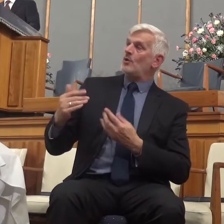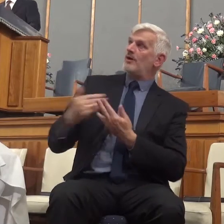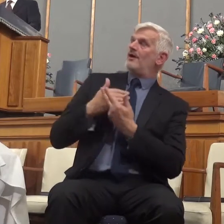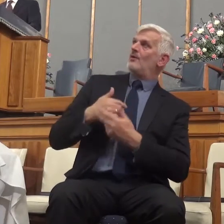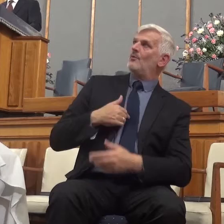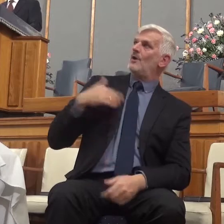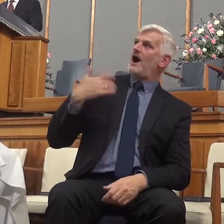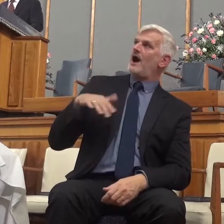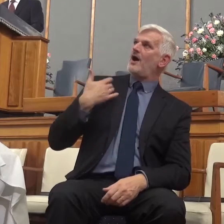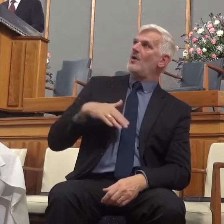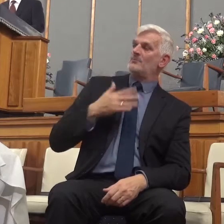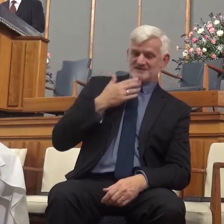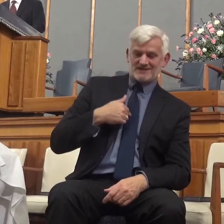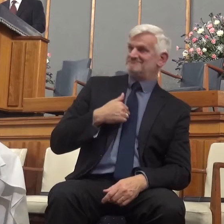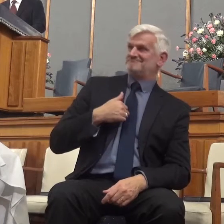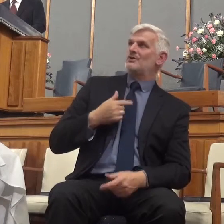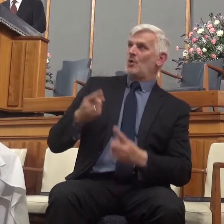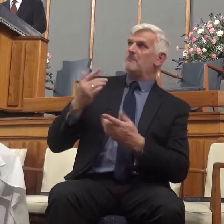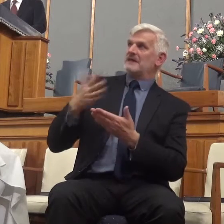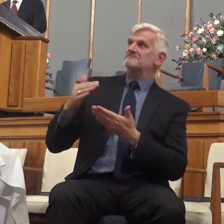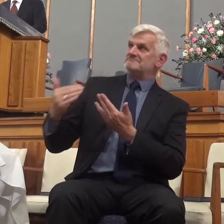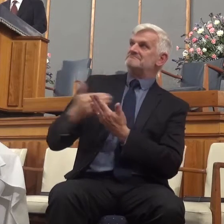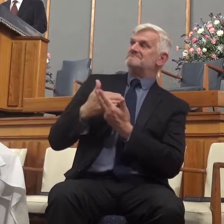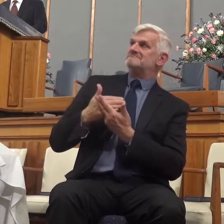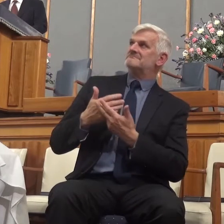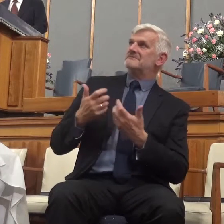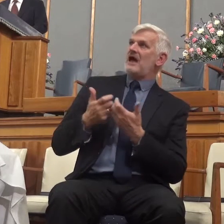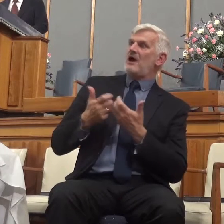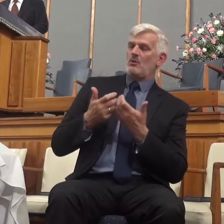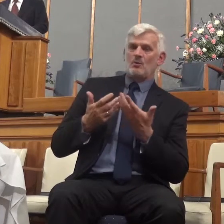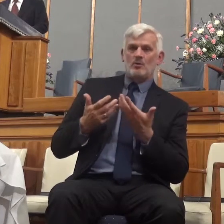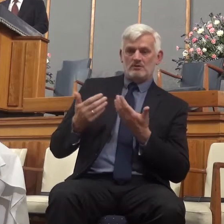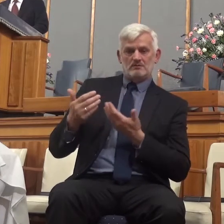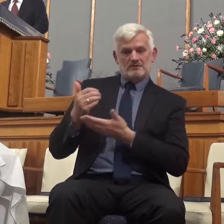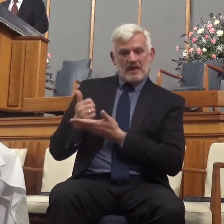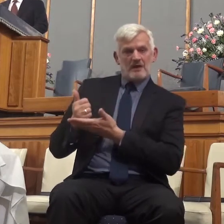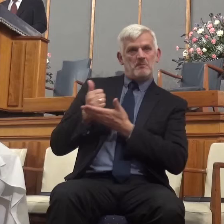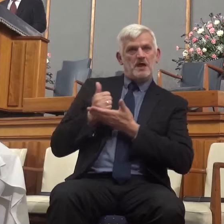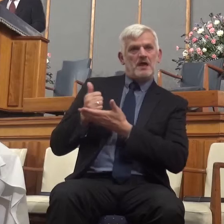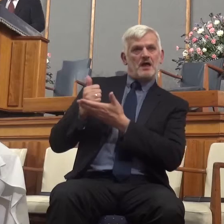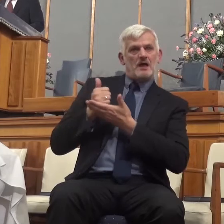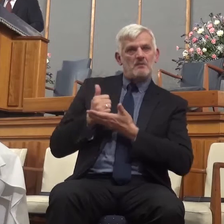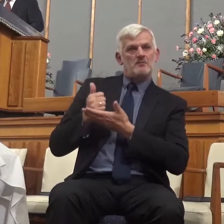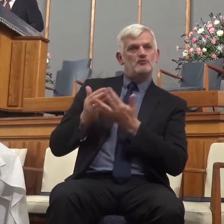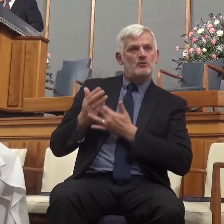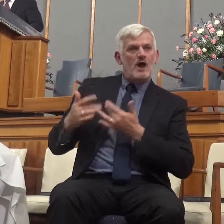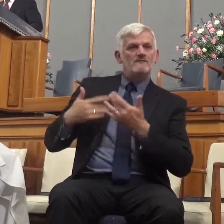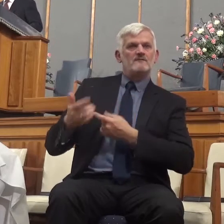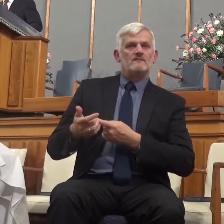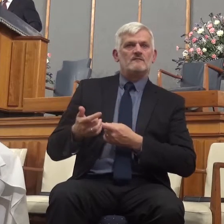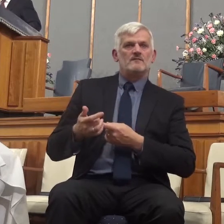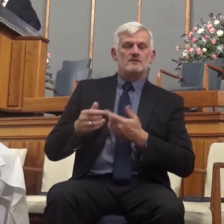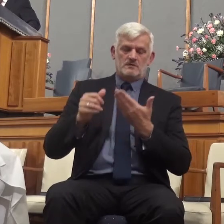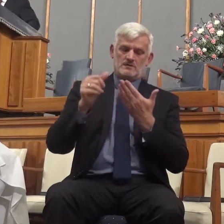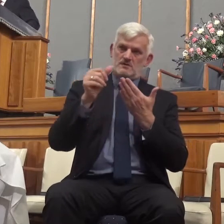manner. The moon and the stars, the sun in Scripture speaks of spiritual lights,